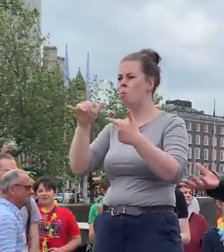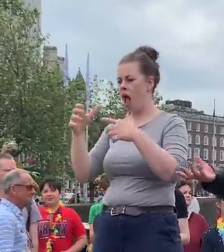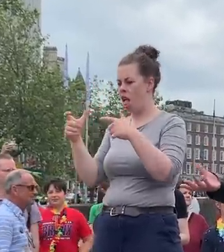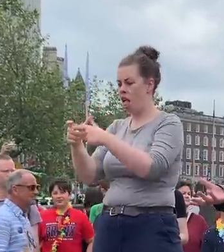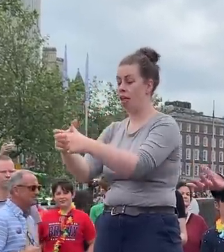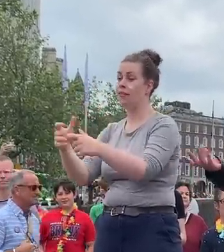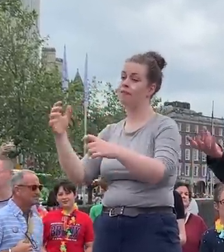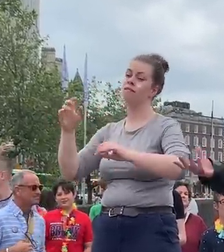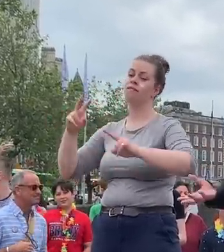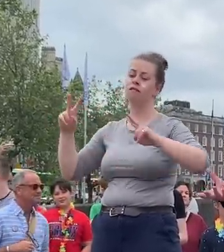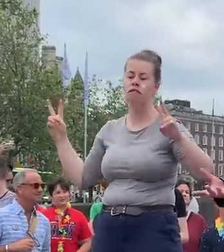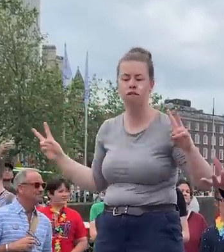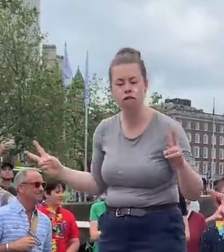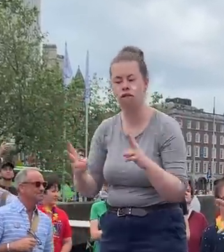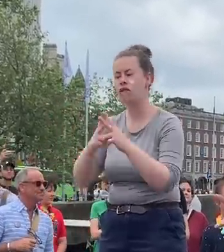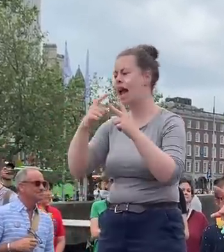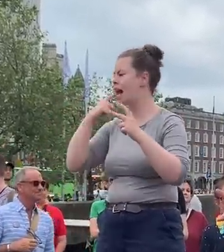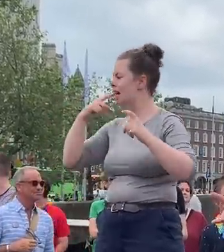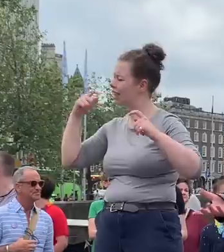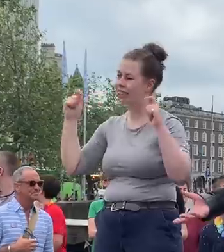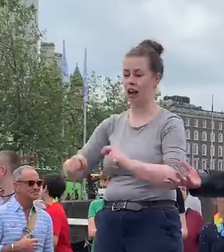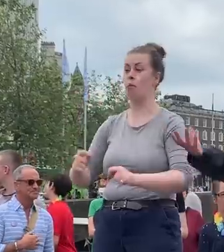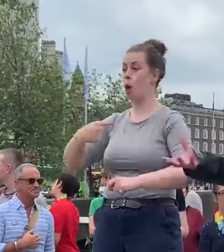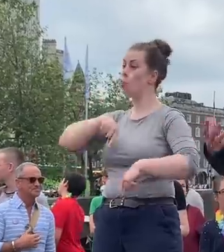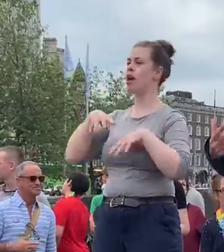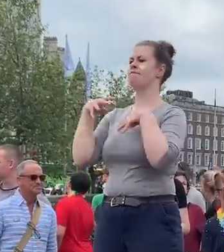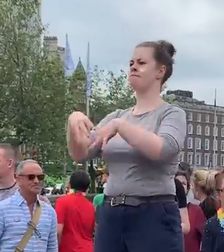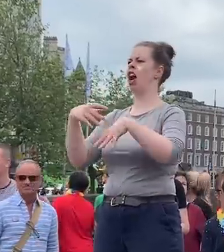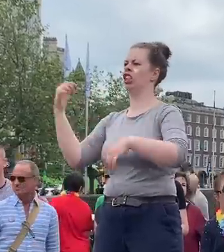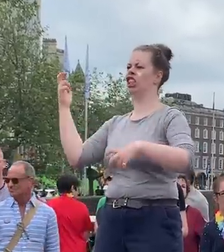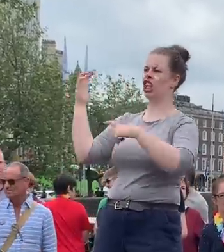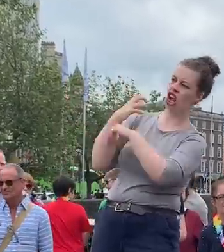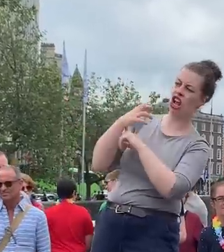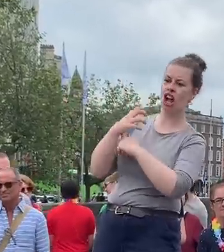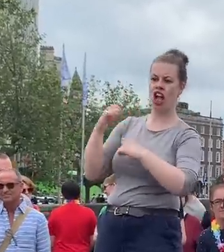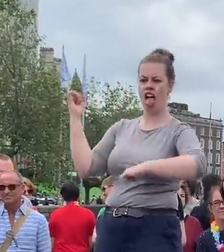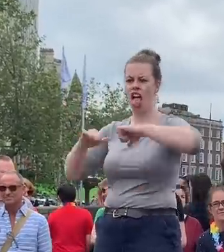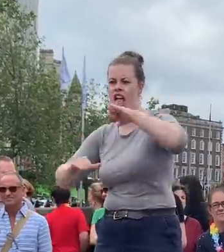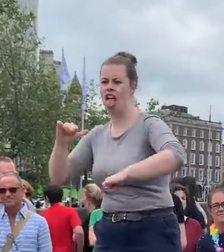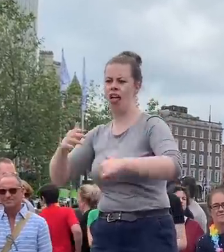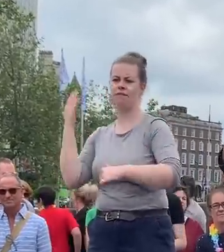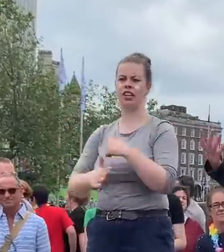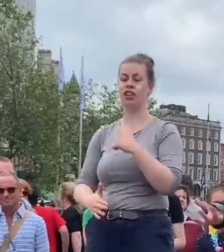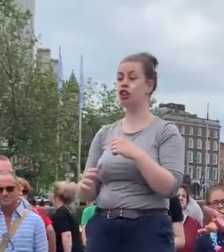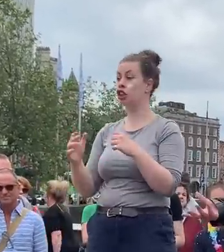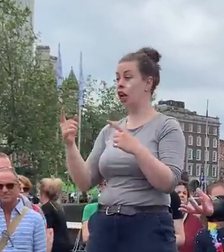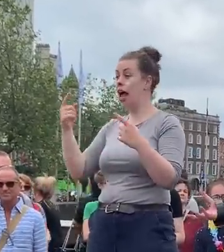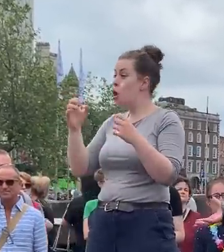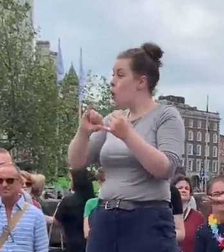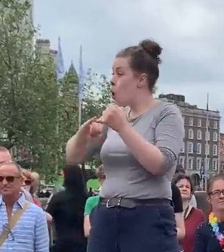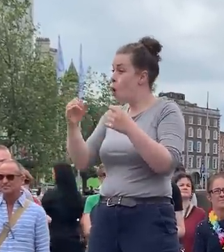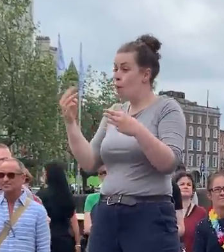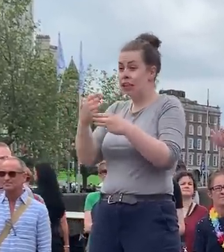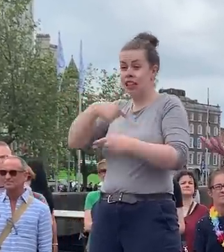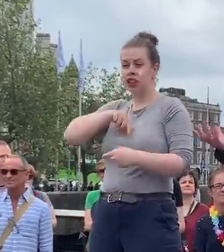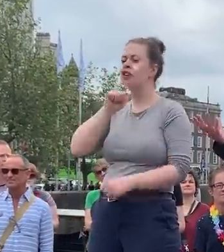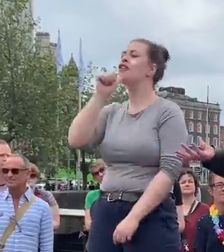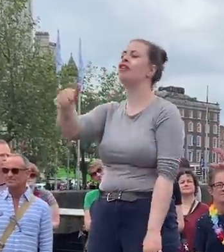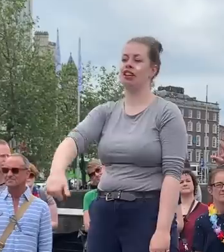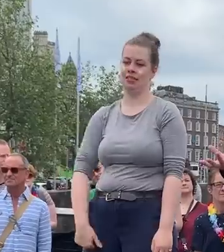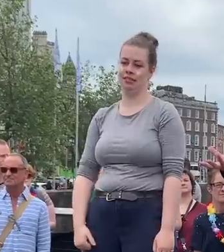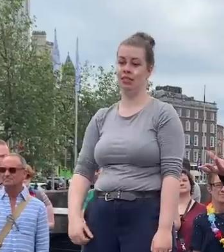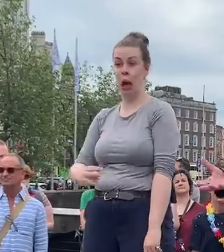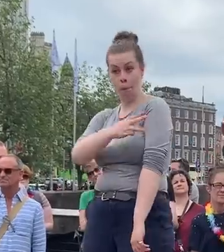was violence when we took to the streets. There were assaults on us and nobody defended us. The police